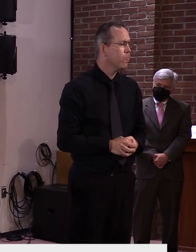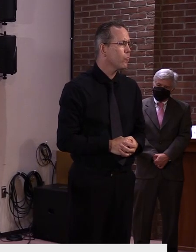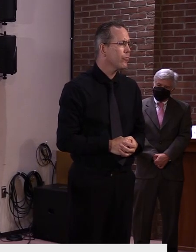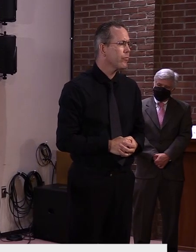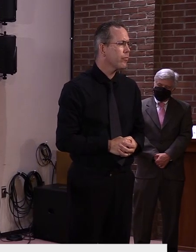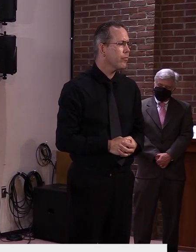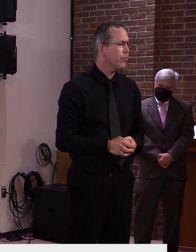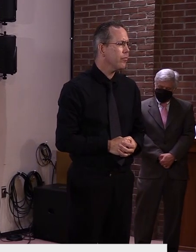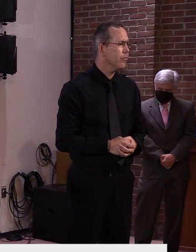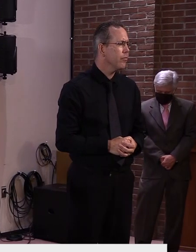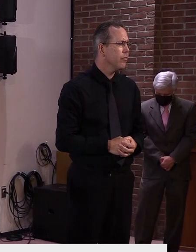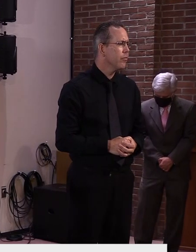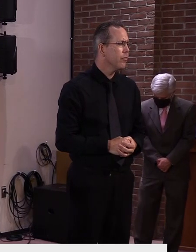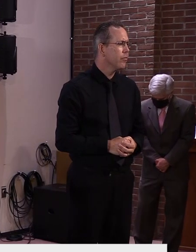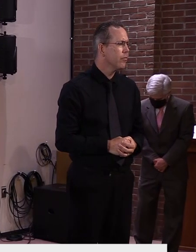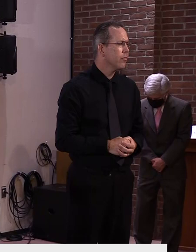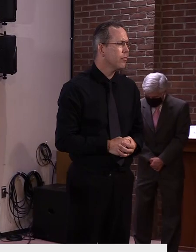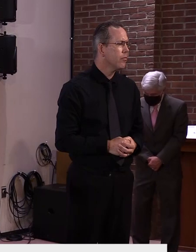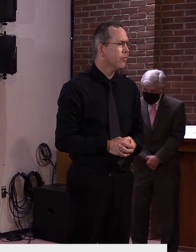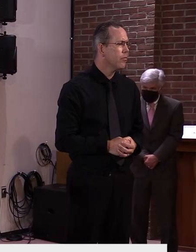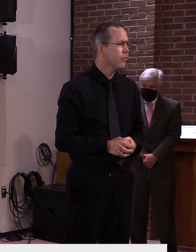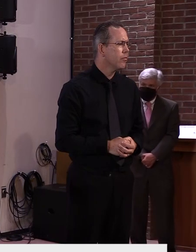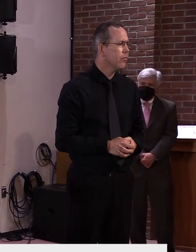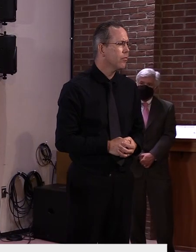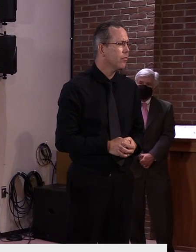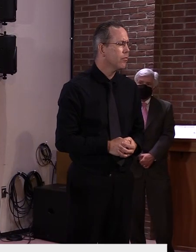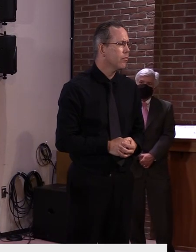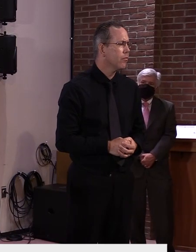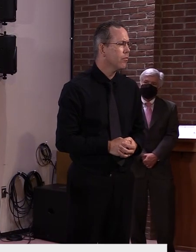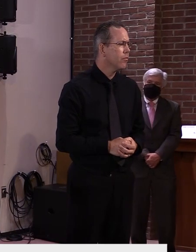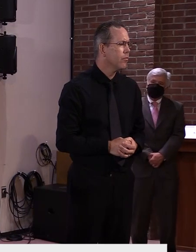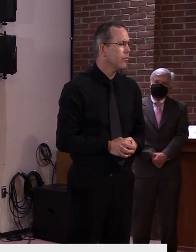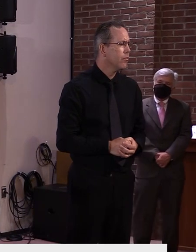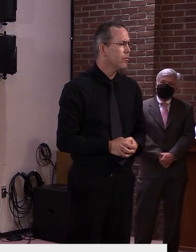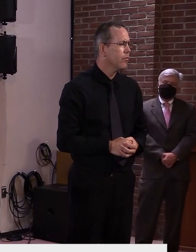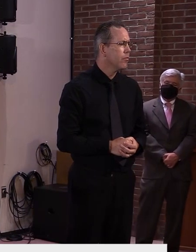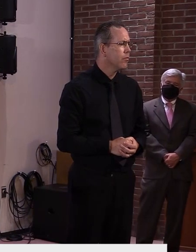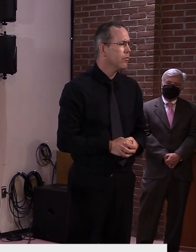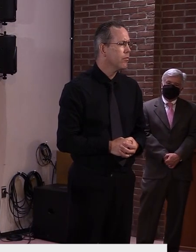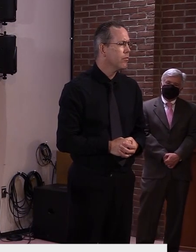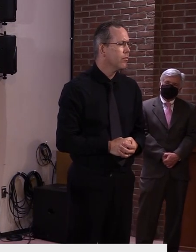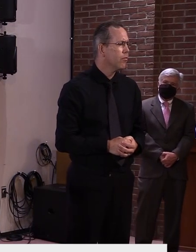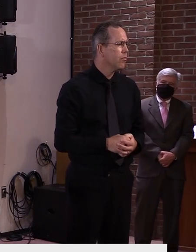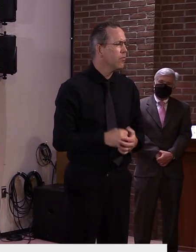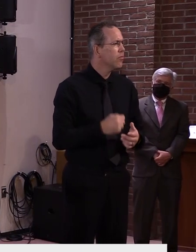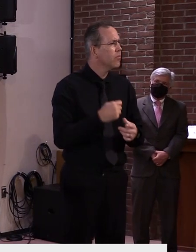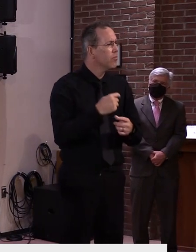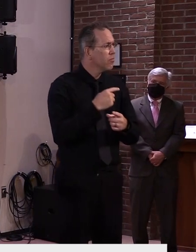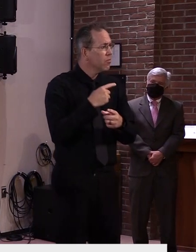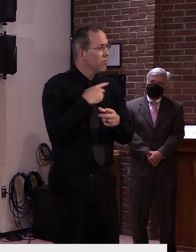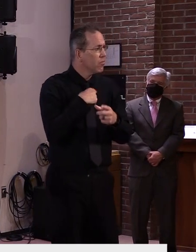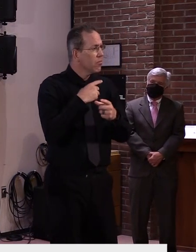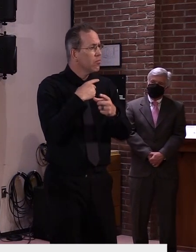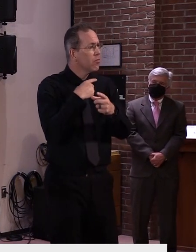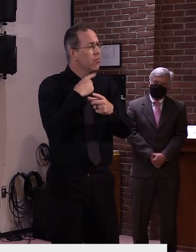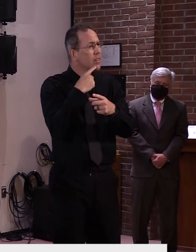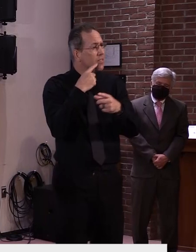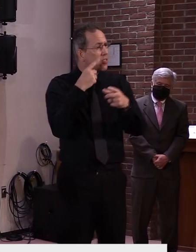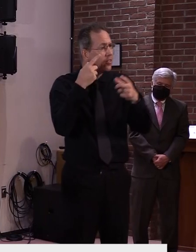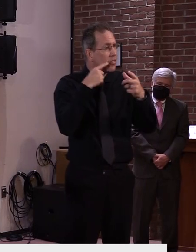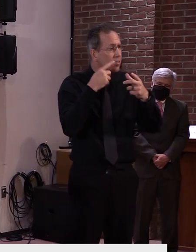on some of the protests in their cities? Yeah, no, not from my perspective. If we need their help, we'll ask.